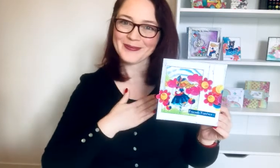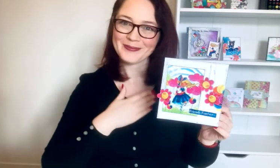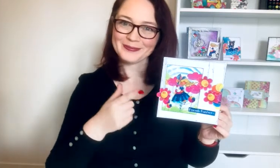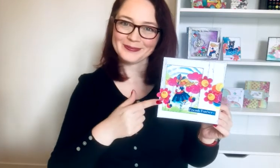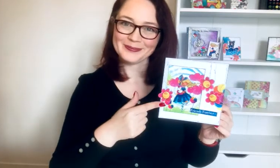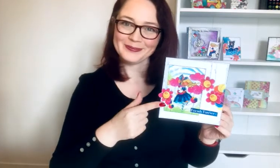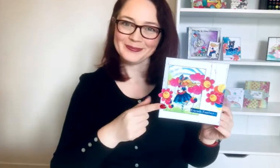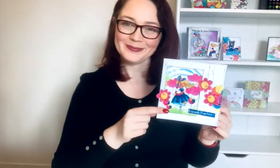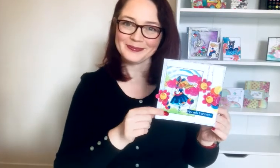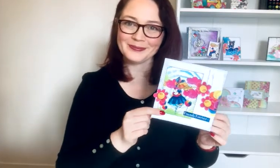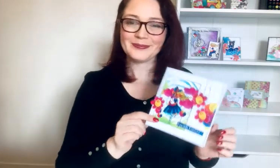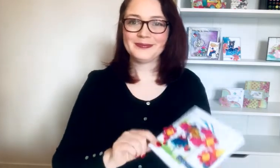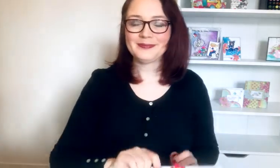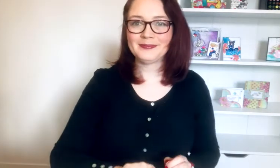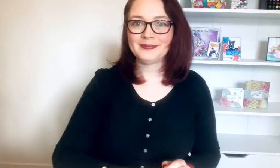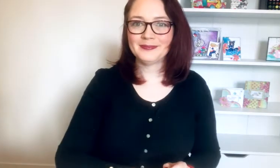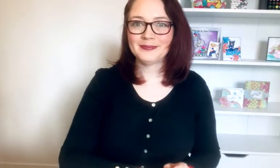It's beautiful. I hope you like it.